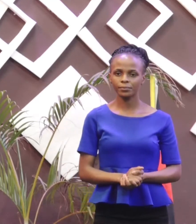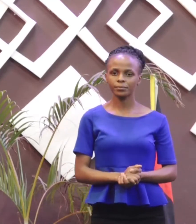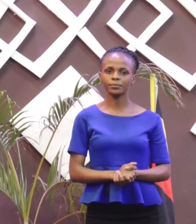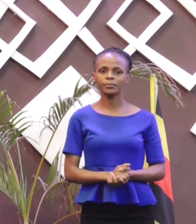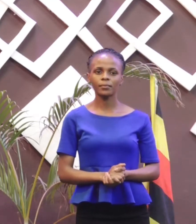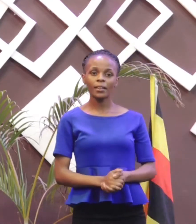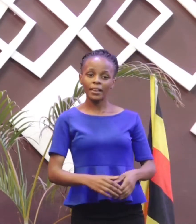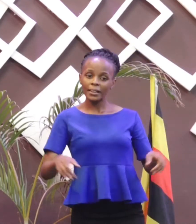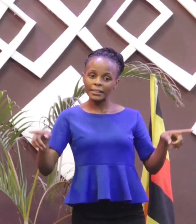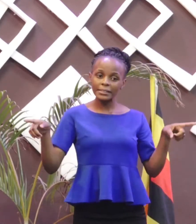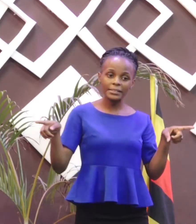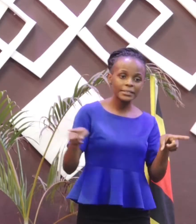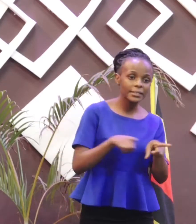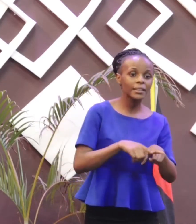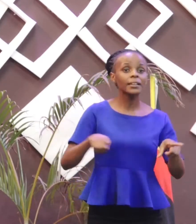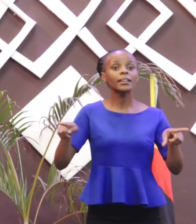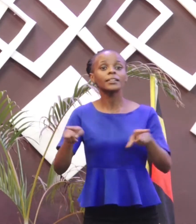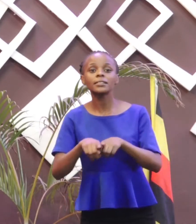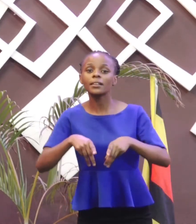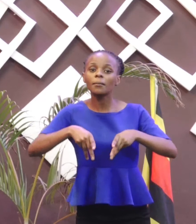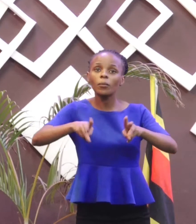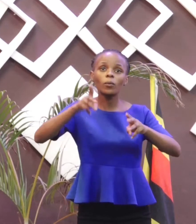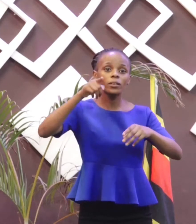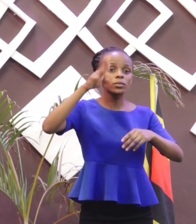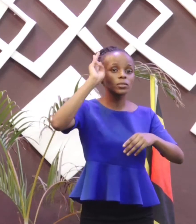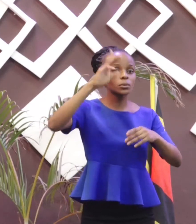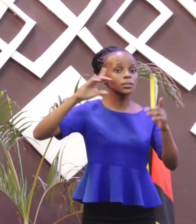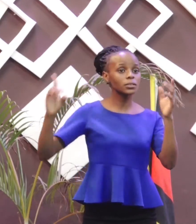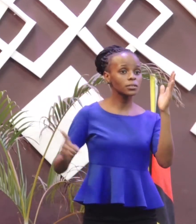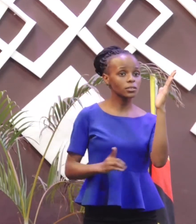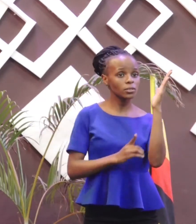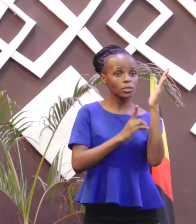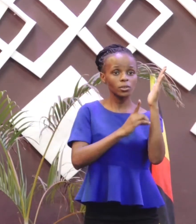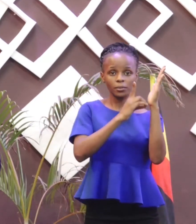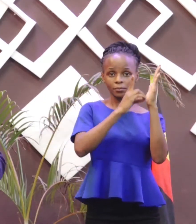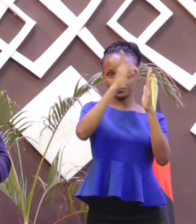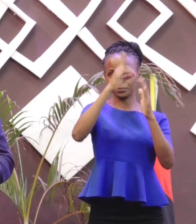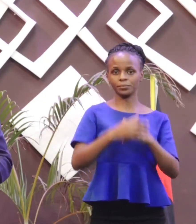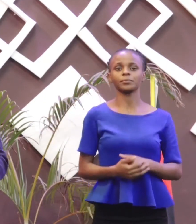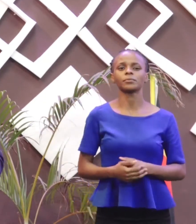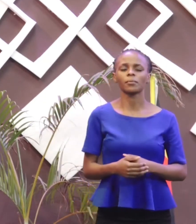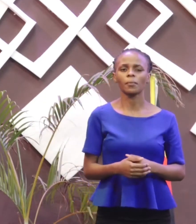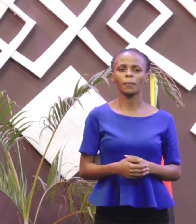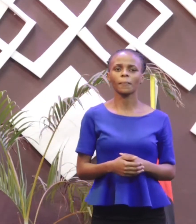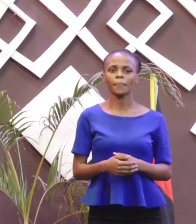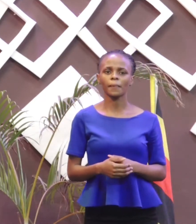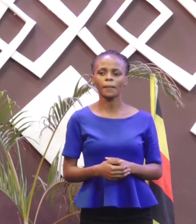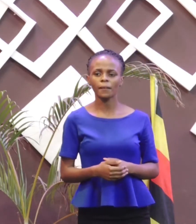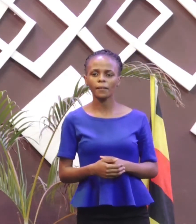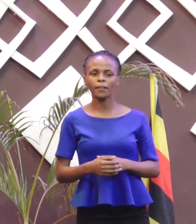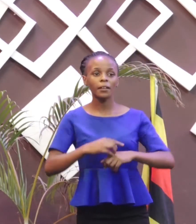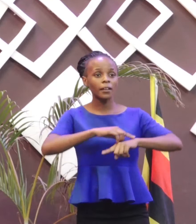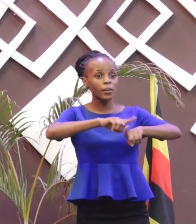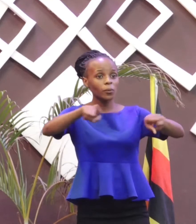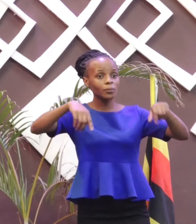Bw'otyo bw'onaakulaakulananga. That's how you will prosper. We